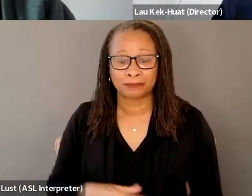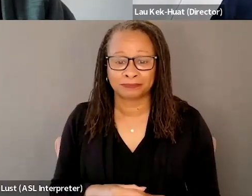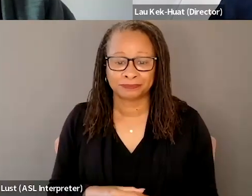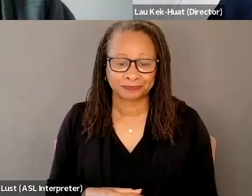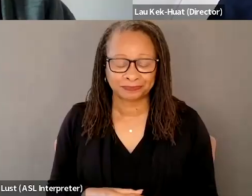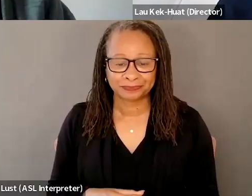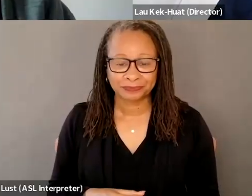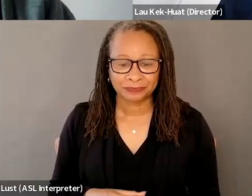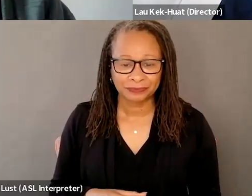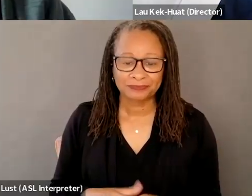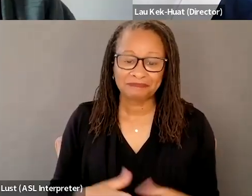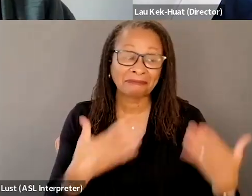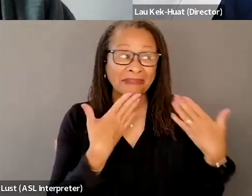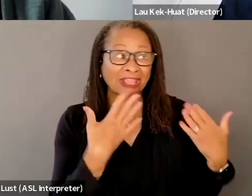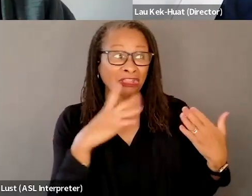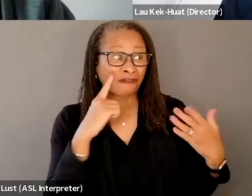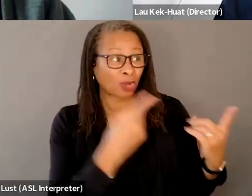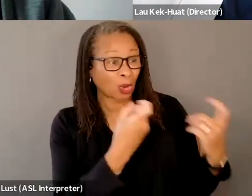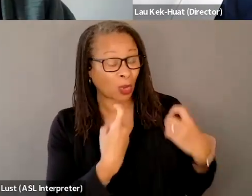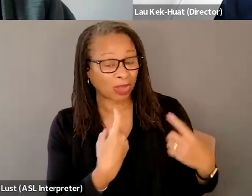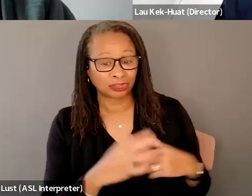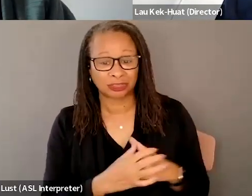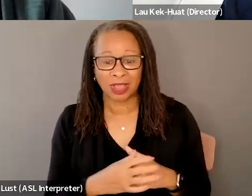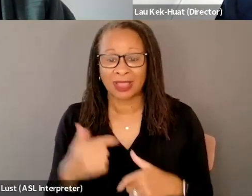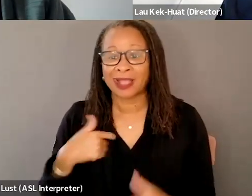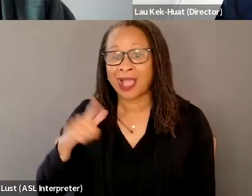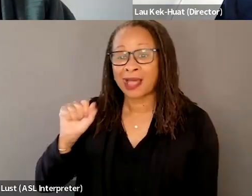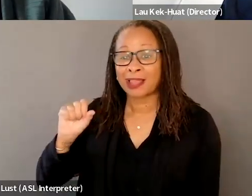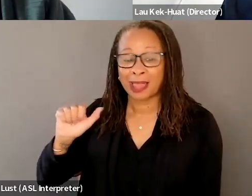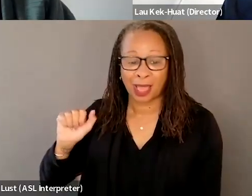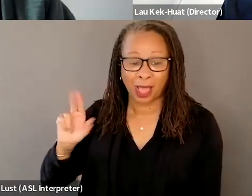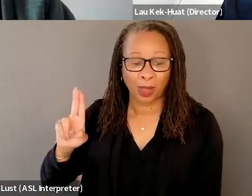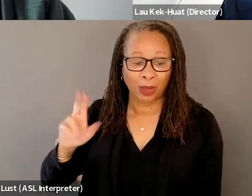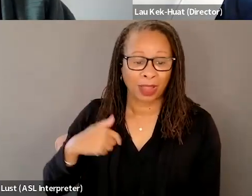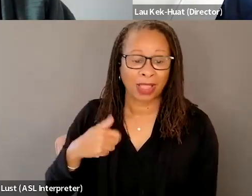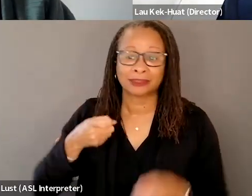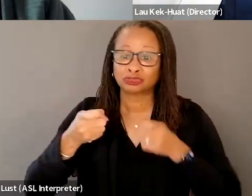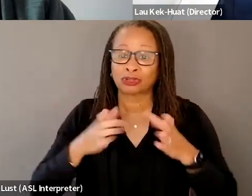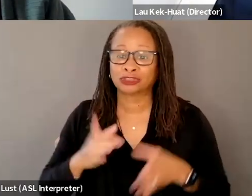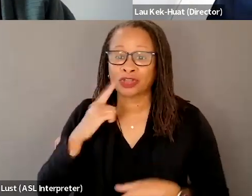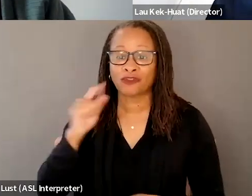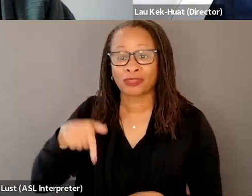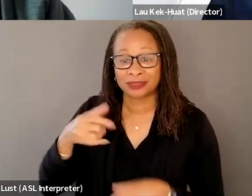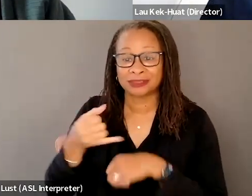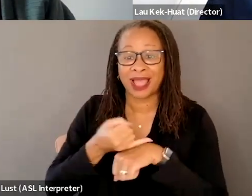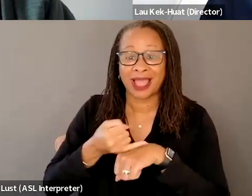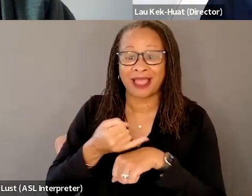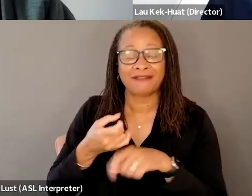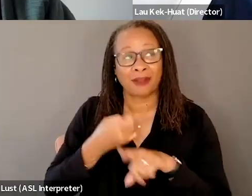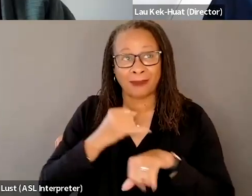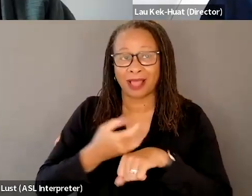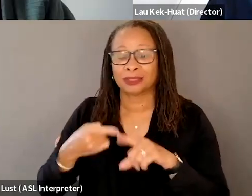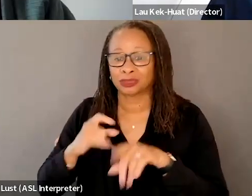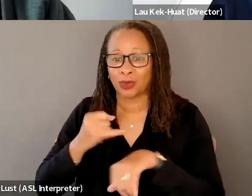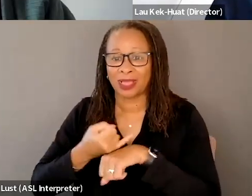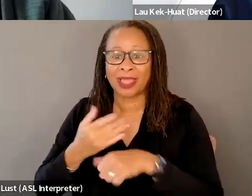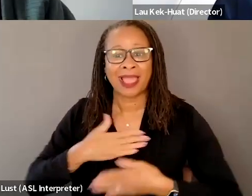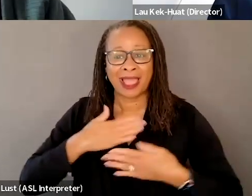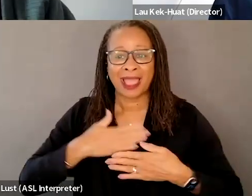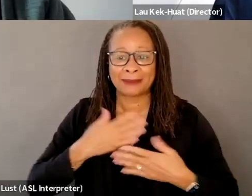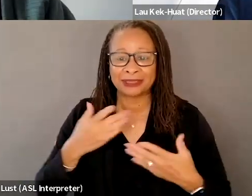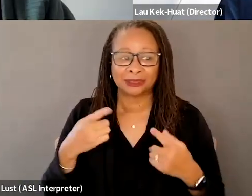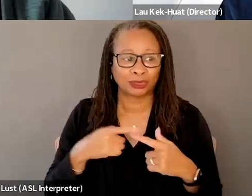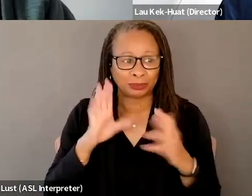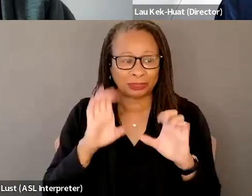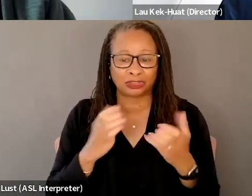Okay. Thank you for the questions. I'm Lau. I'm the director of the From Island to Island. I'm so happy to be here to share my films